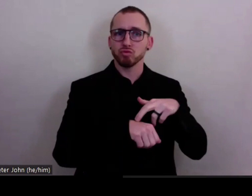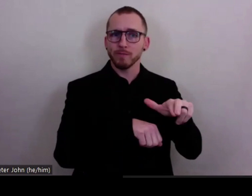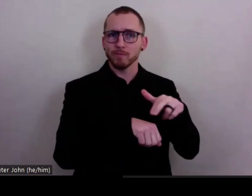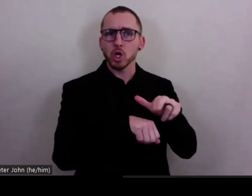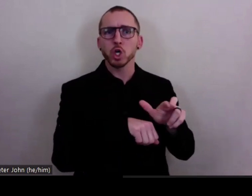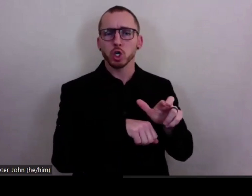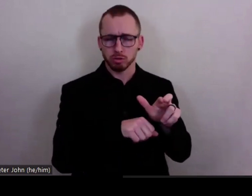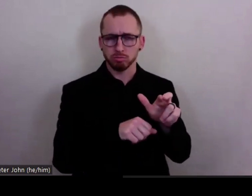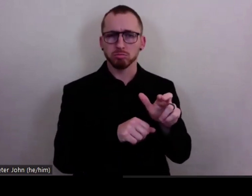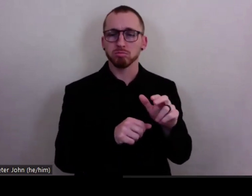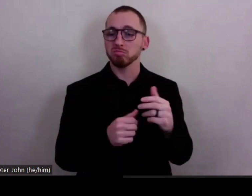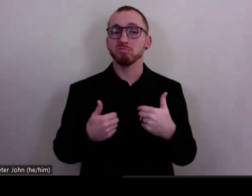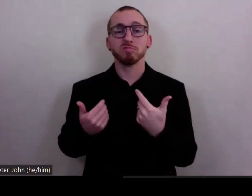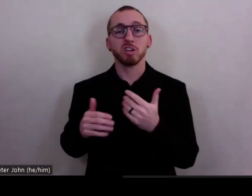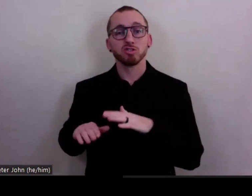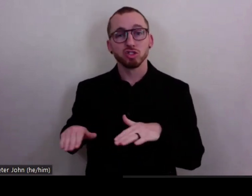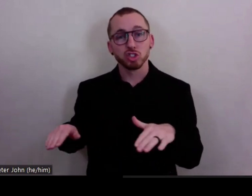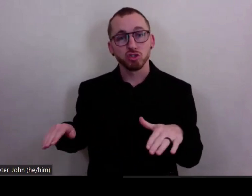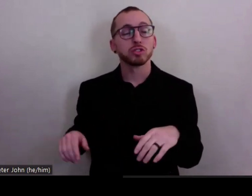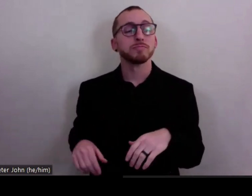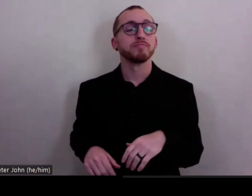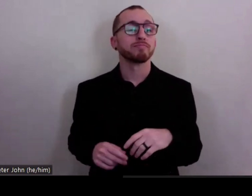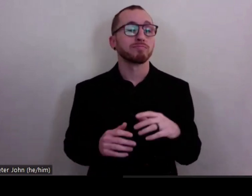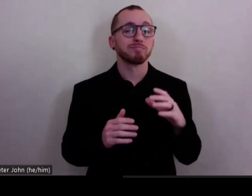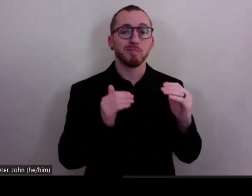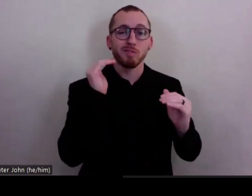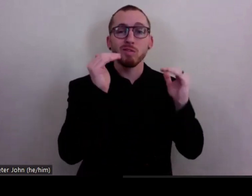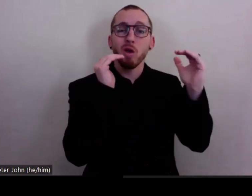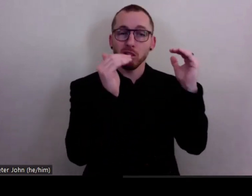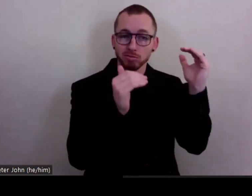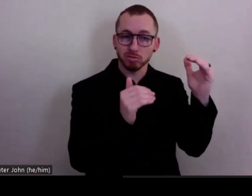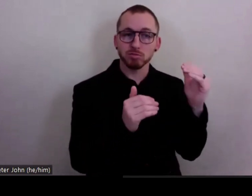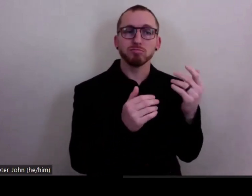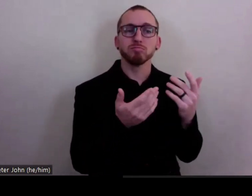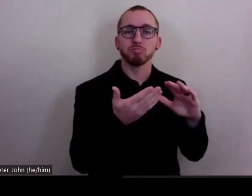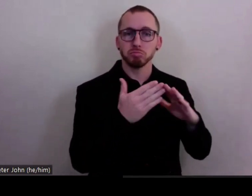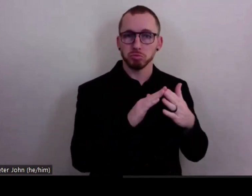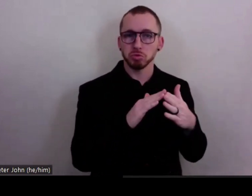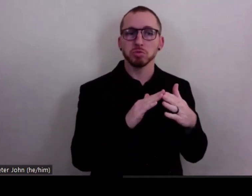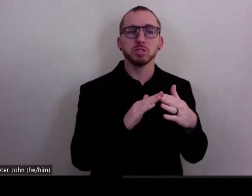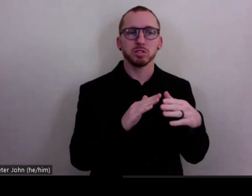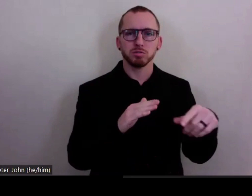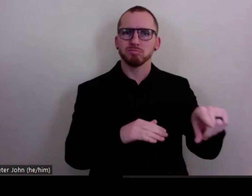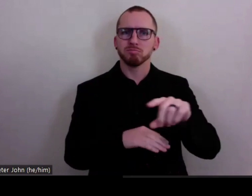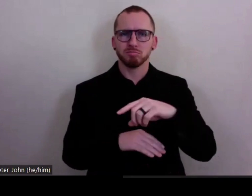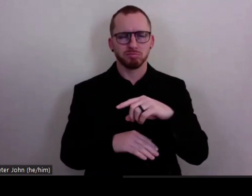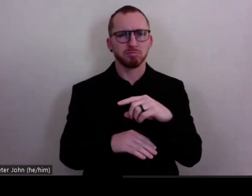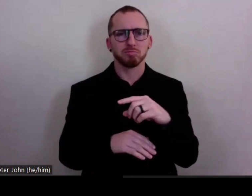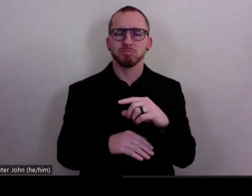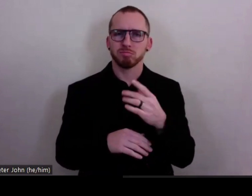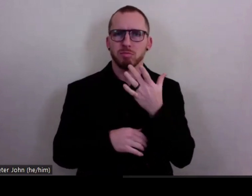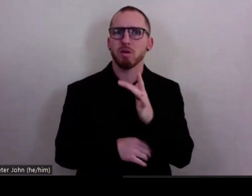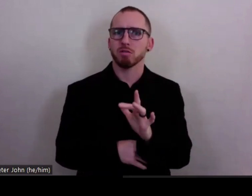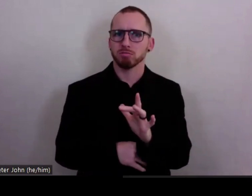our population that I'll be talking about, or older adults, that our community is in really good hands. So I'd like to start off with a